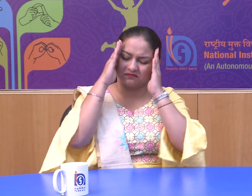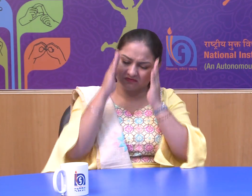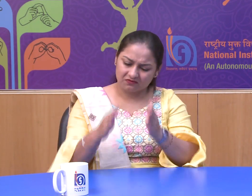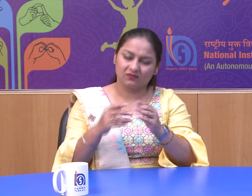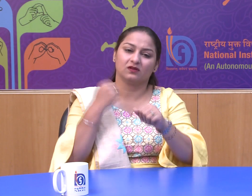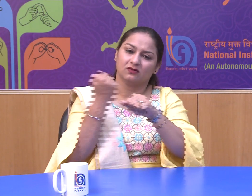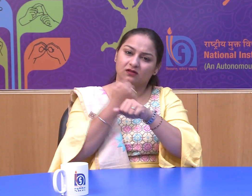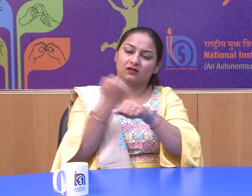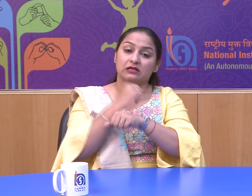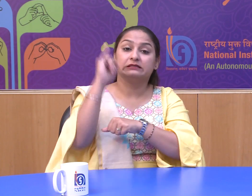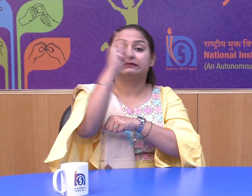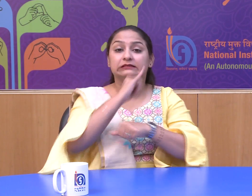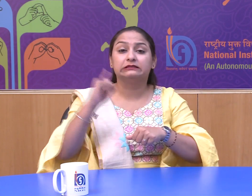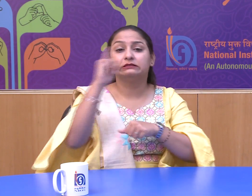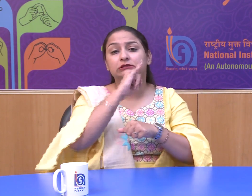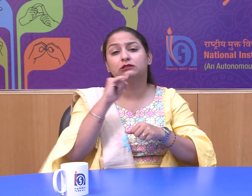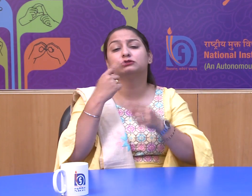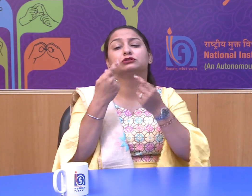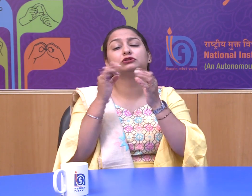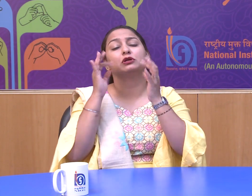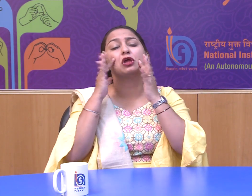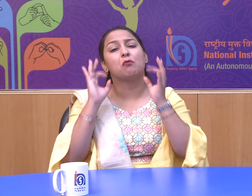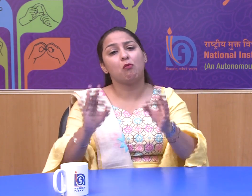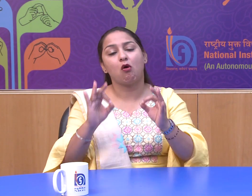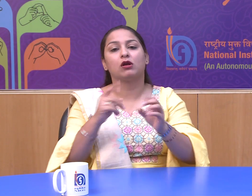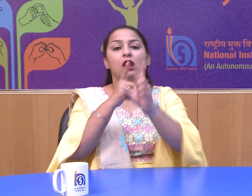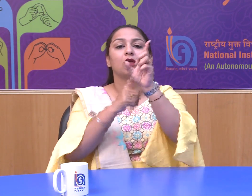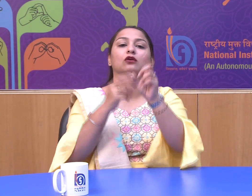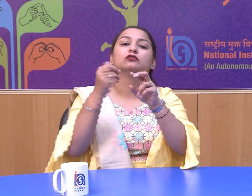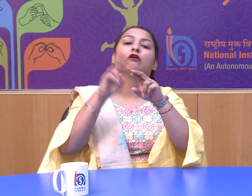6 important years of his life to do so.